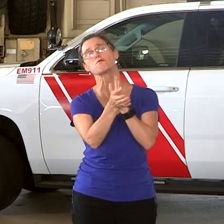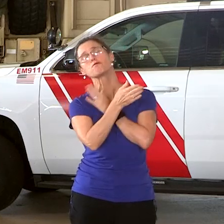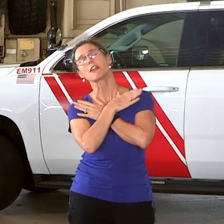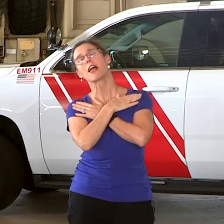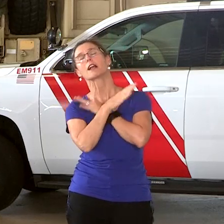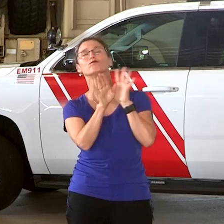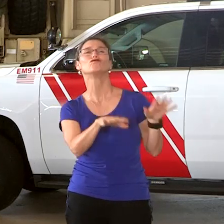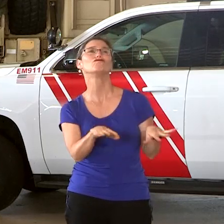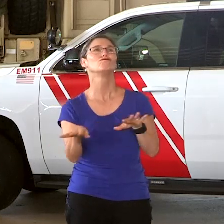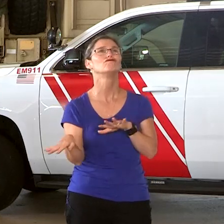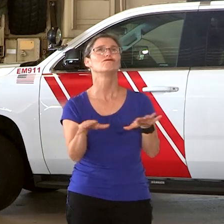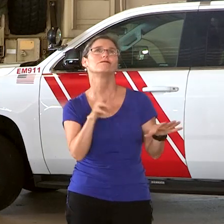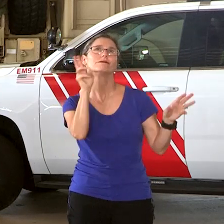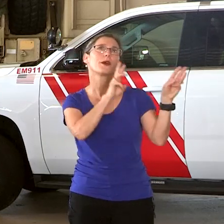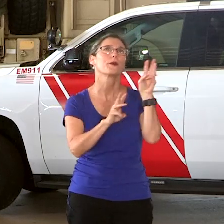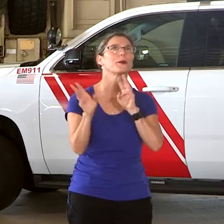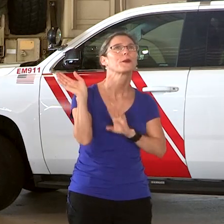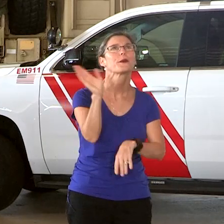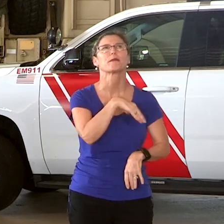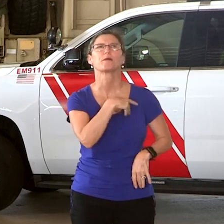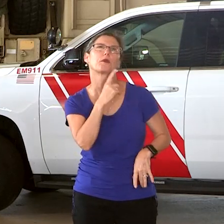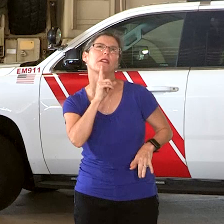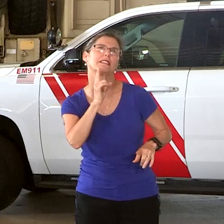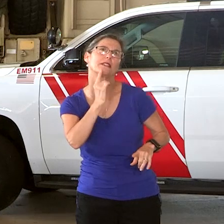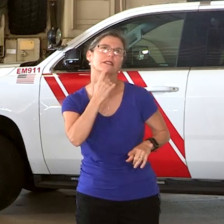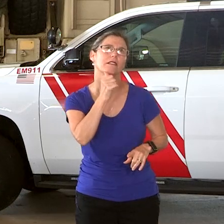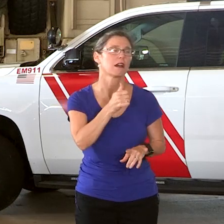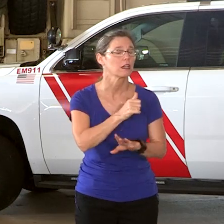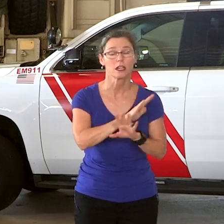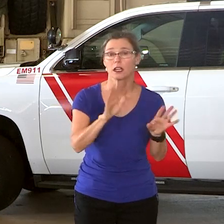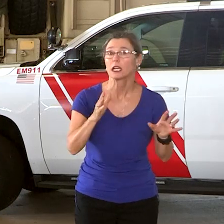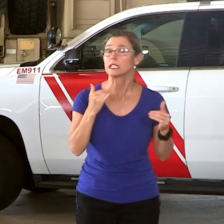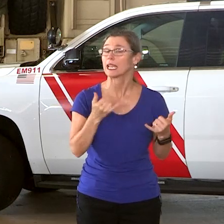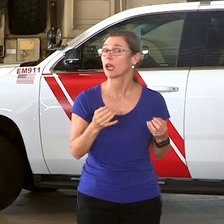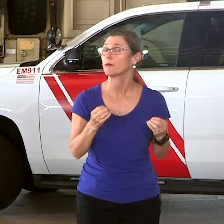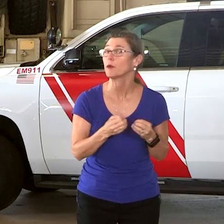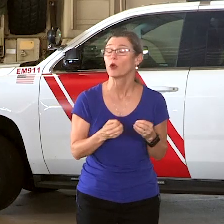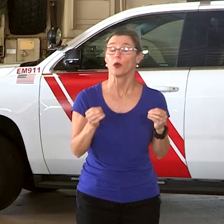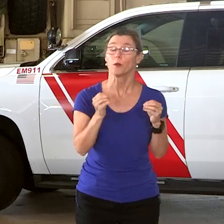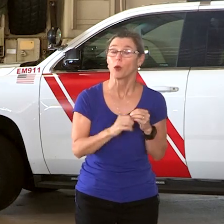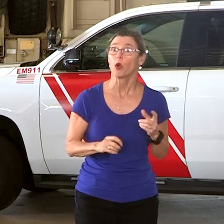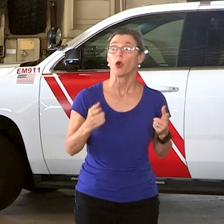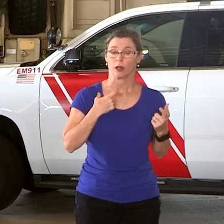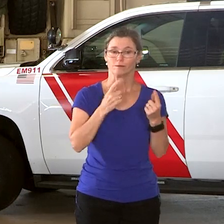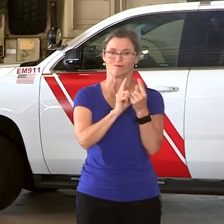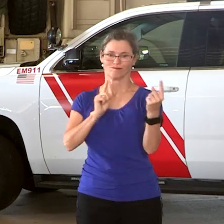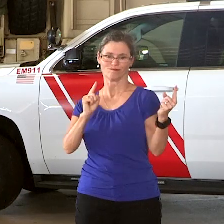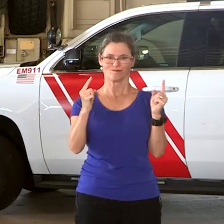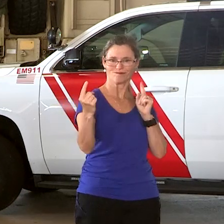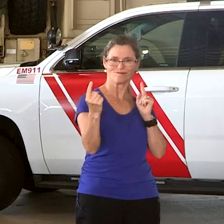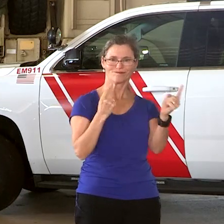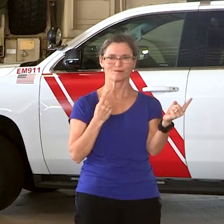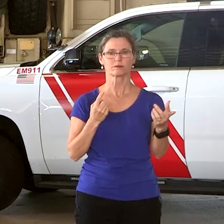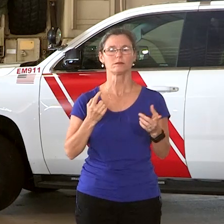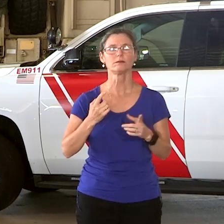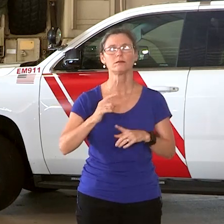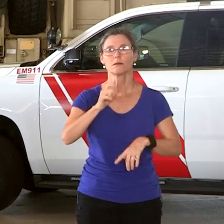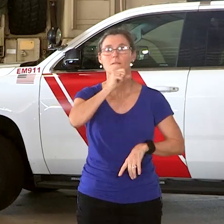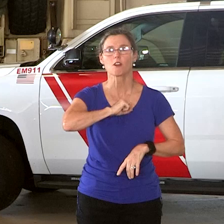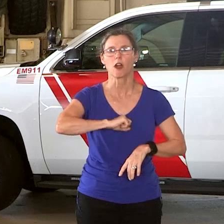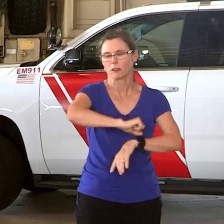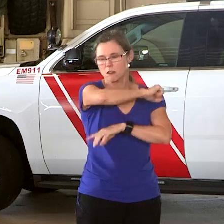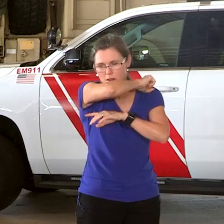get complacent. This is time to redouble those efforts of practicing our social distancing, cough etiquette,